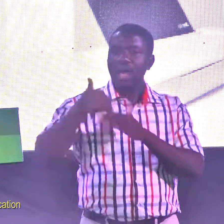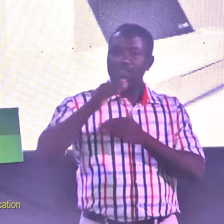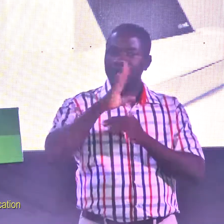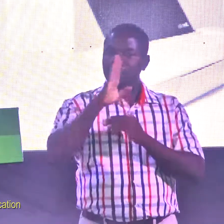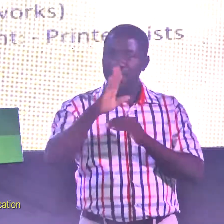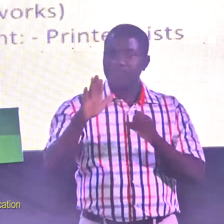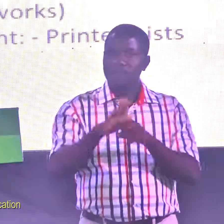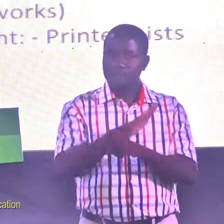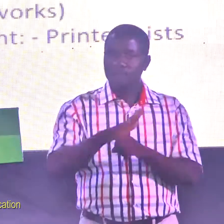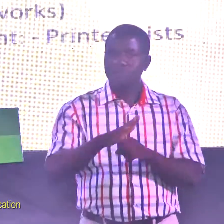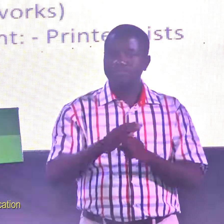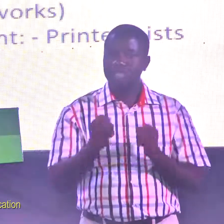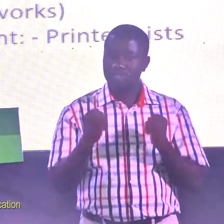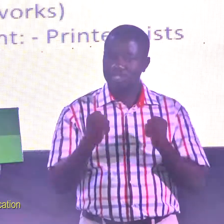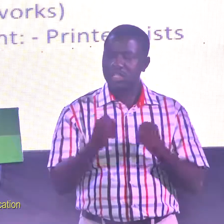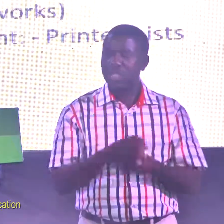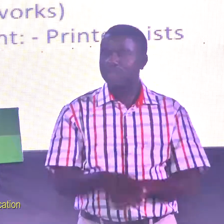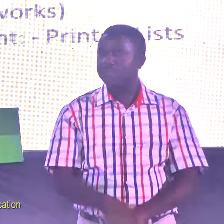charged.